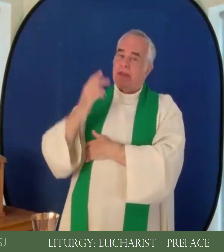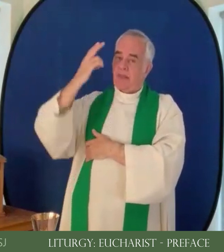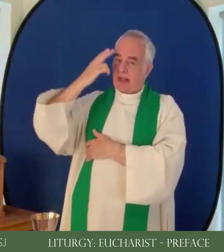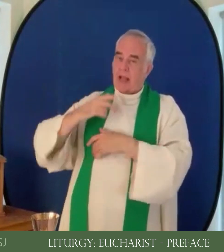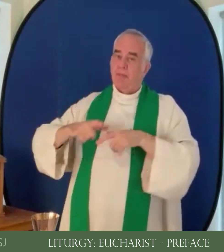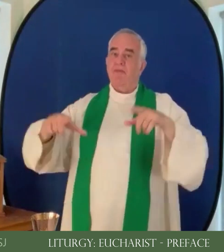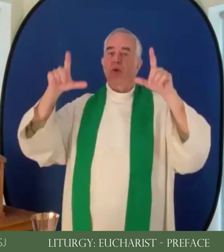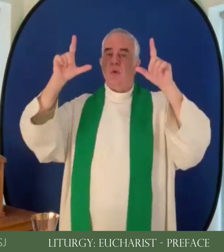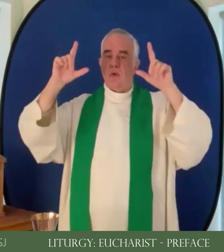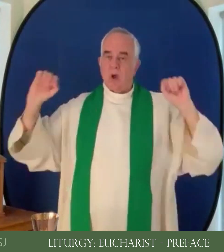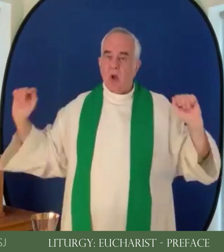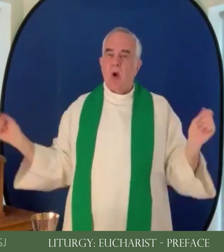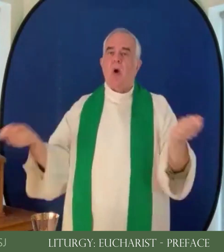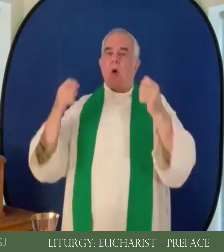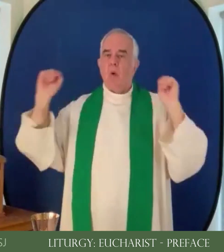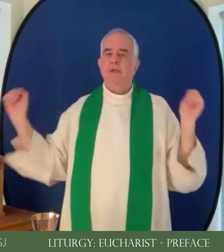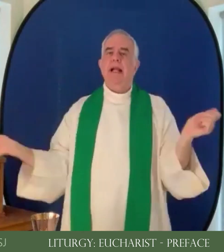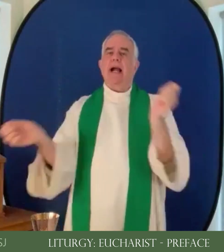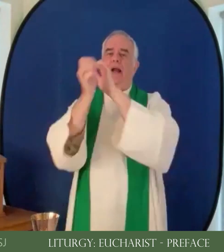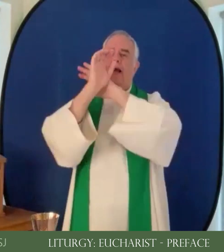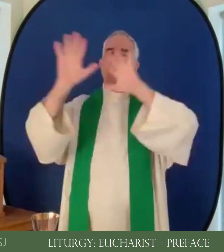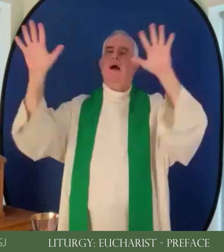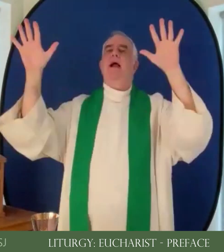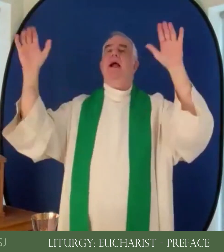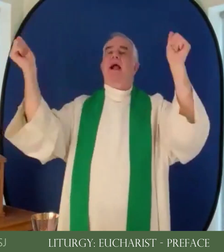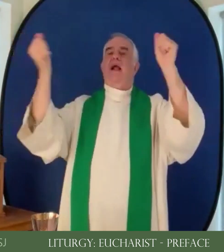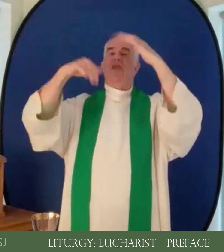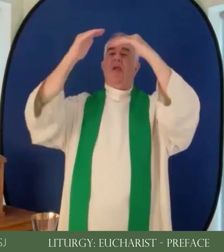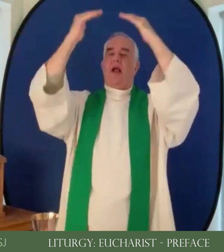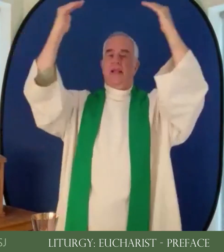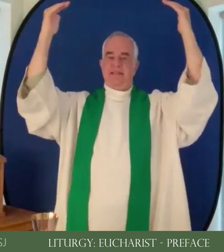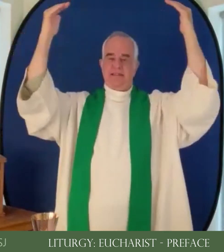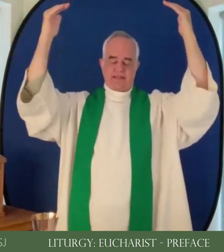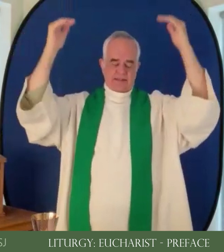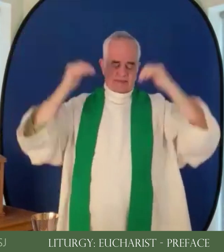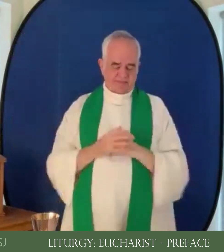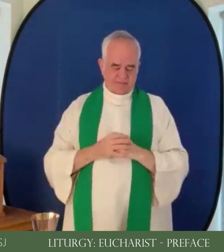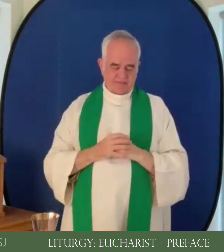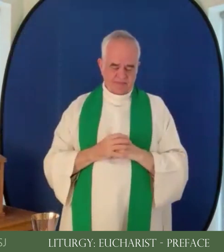in the name of the Lord. Hosanna in the highest.